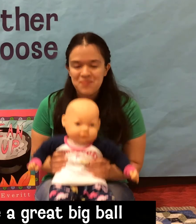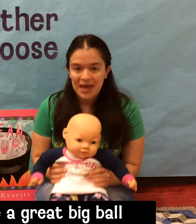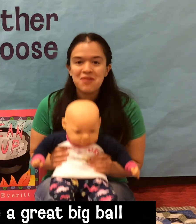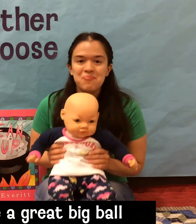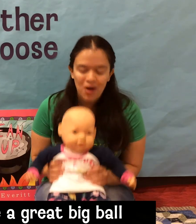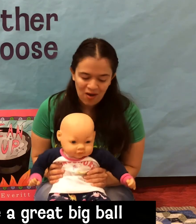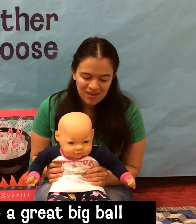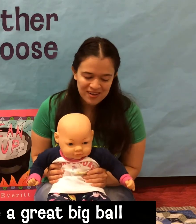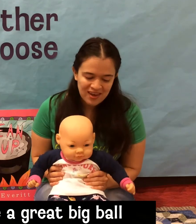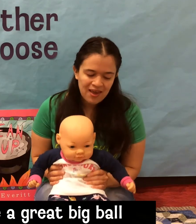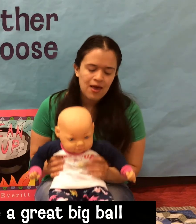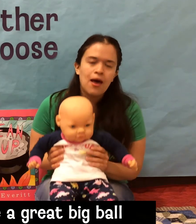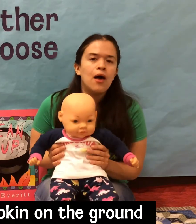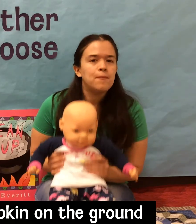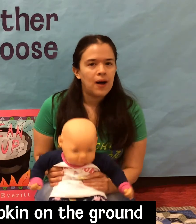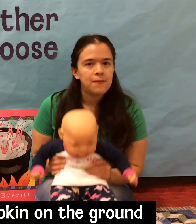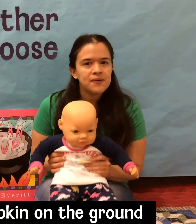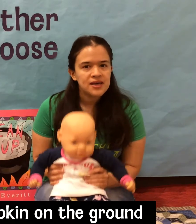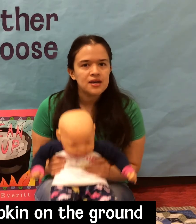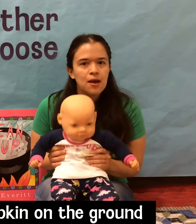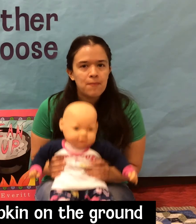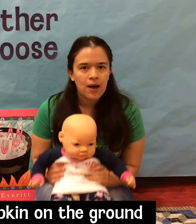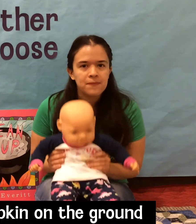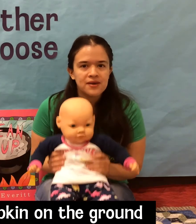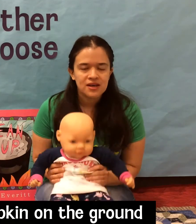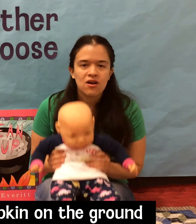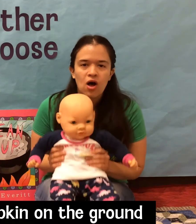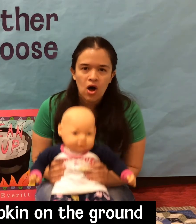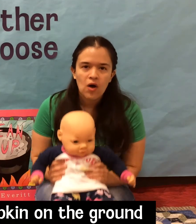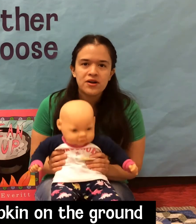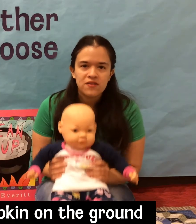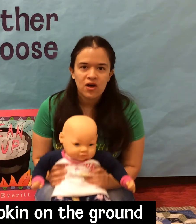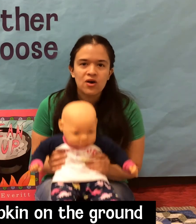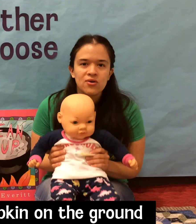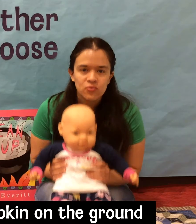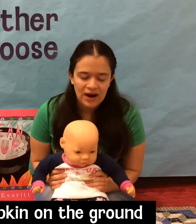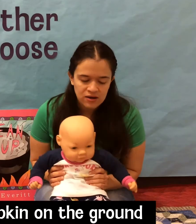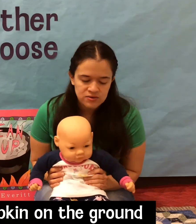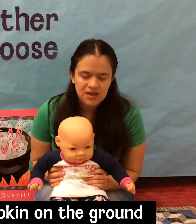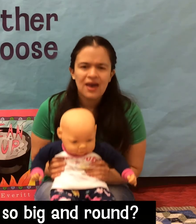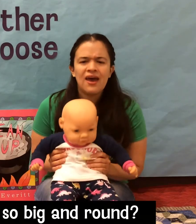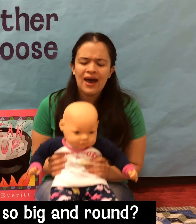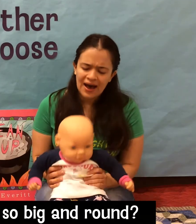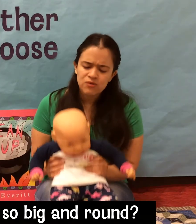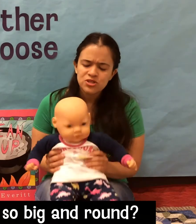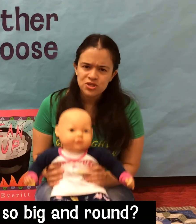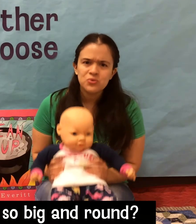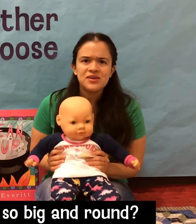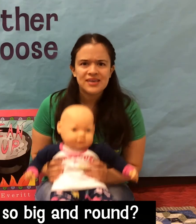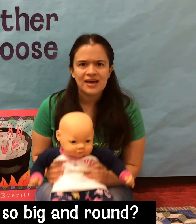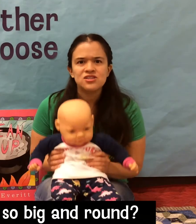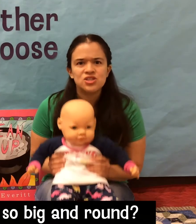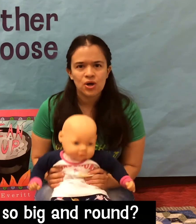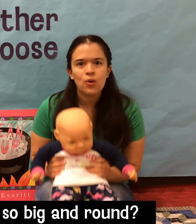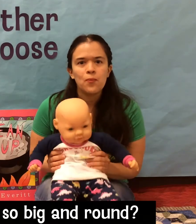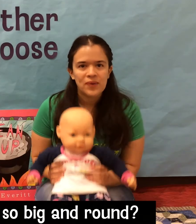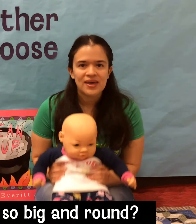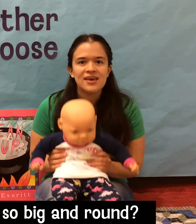big ball. Pumpkin, pumpkin on the ground. How do you get so big